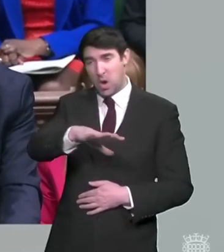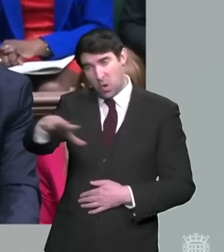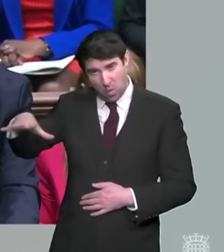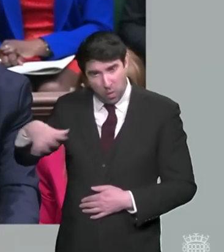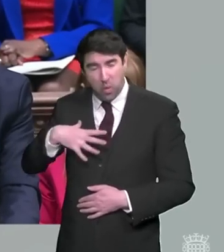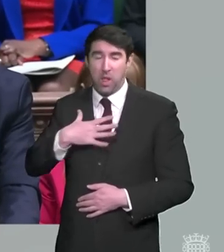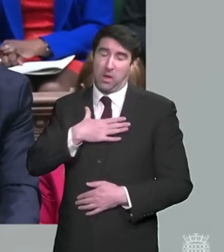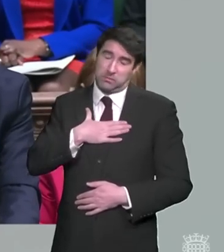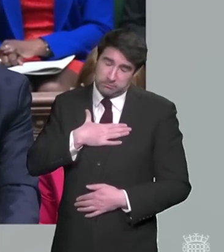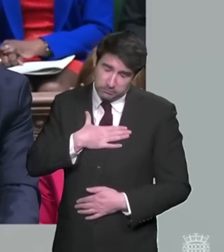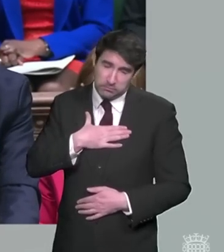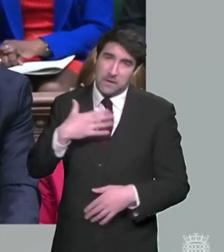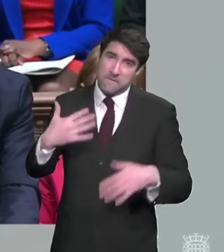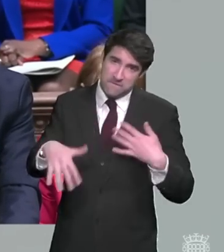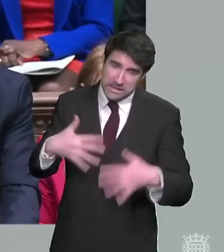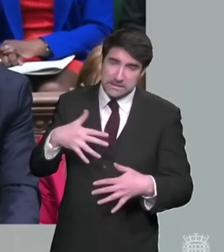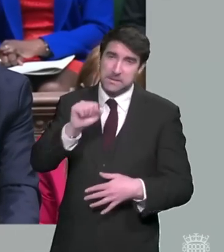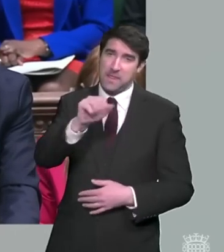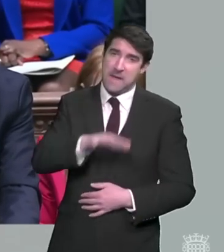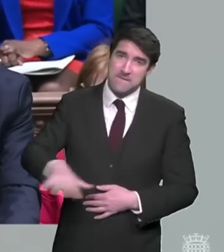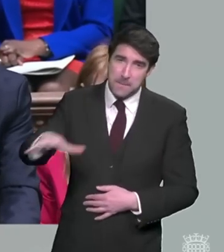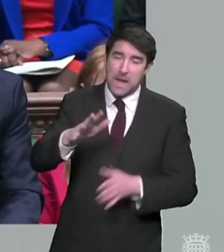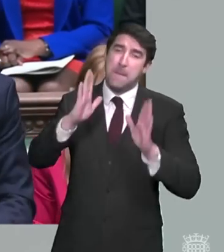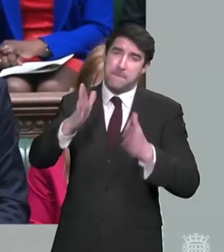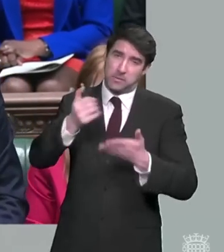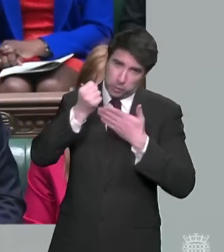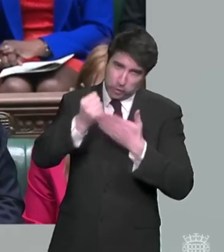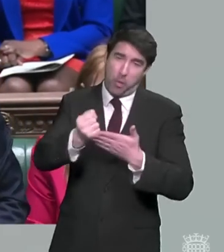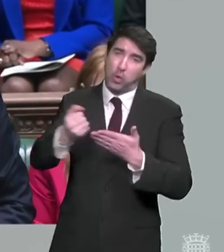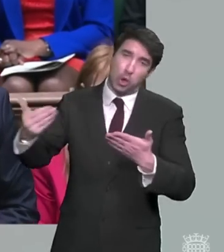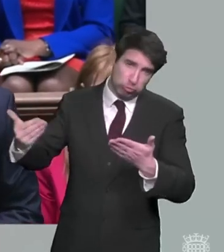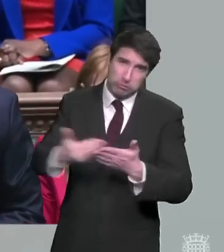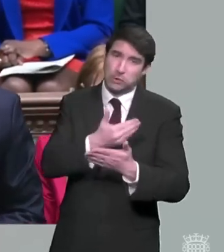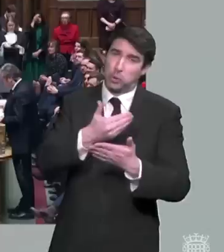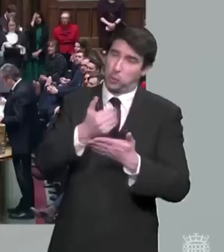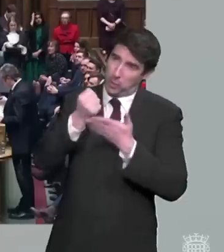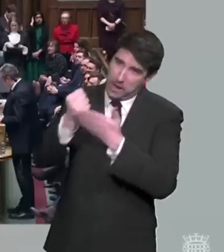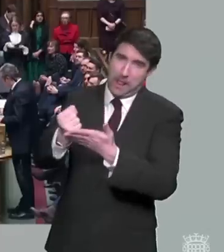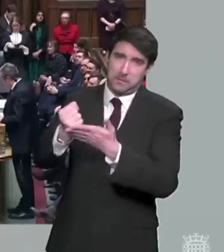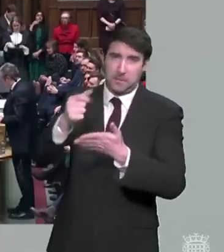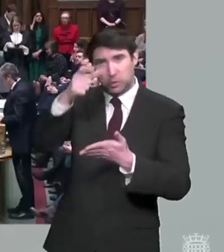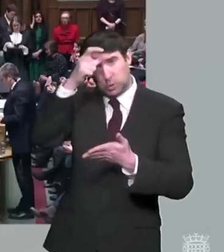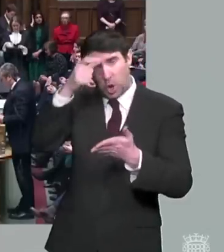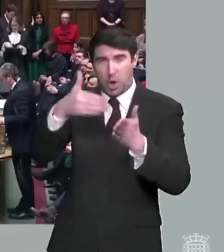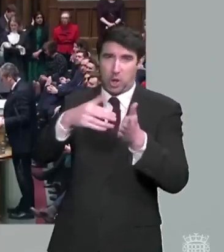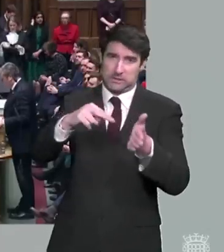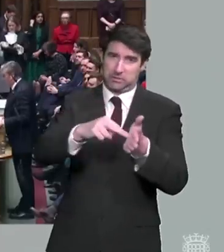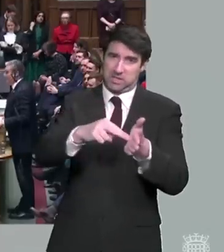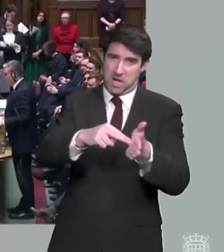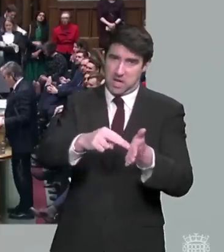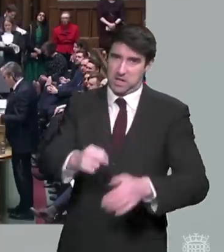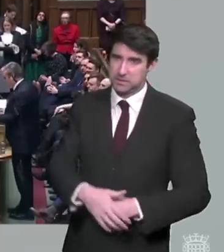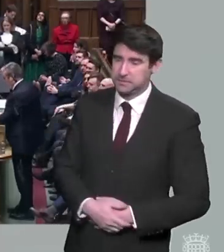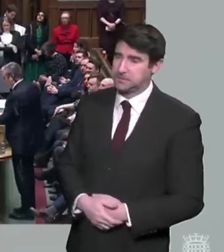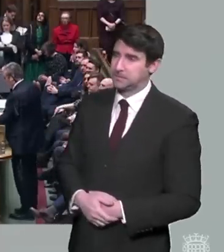their families, and we must do all we can to support the rescue and recovery effort. Mr. Speaker,